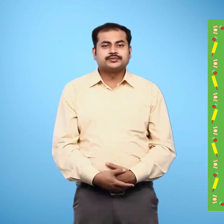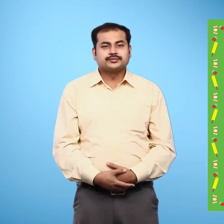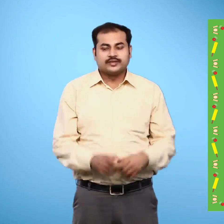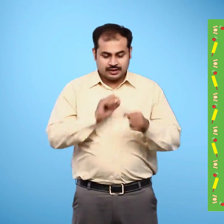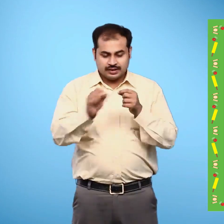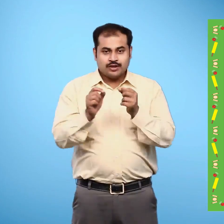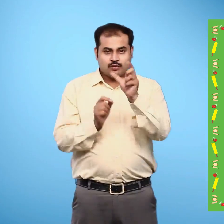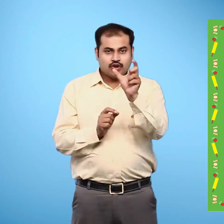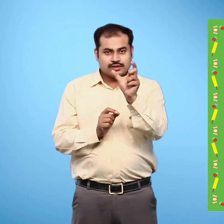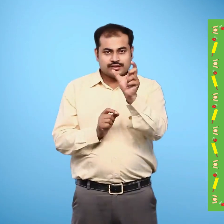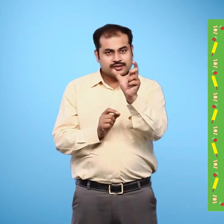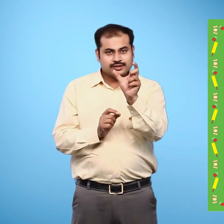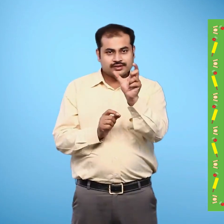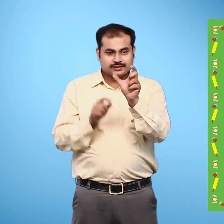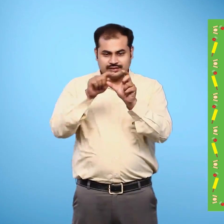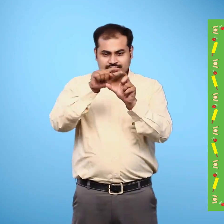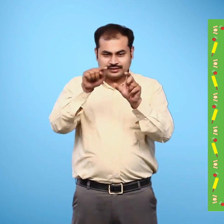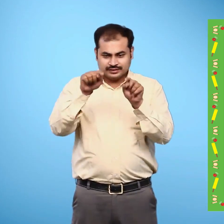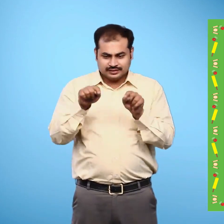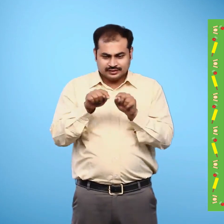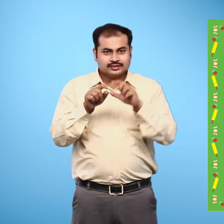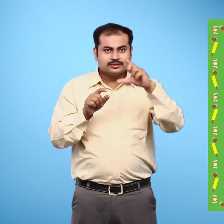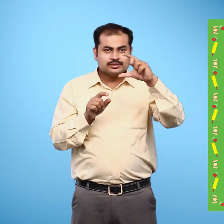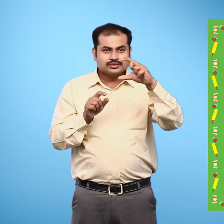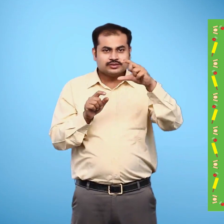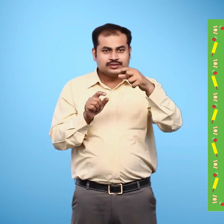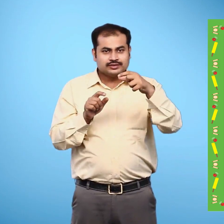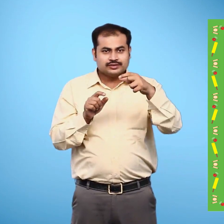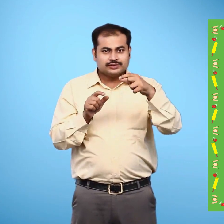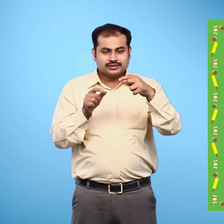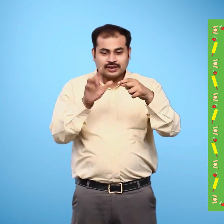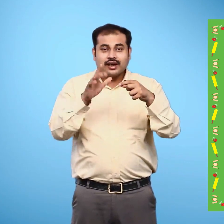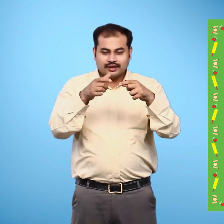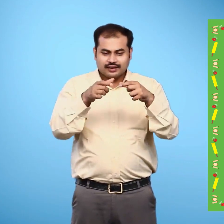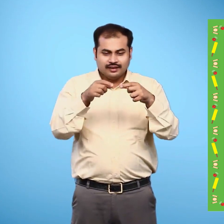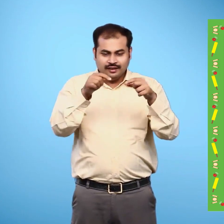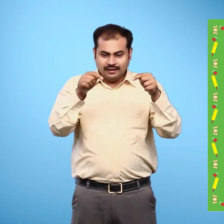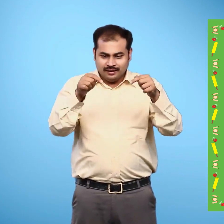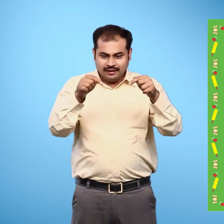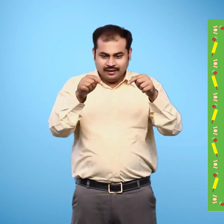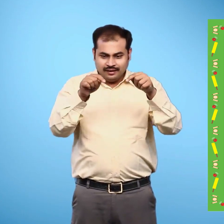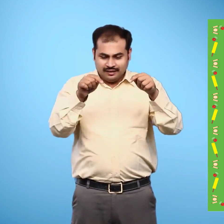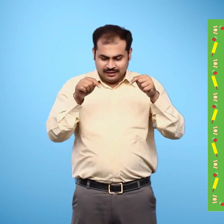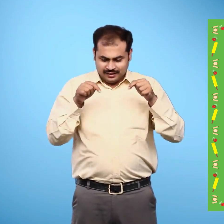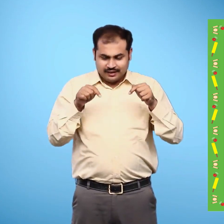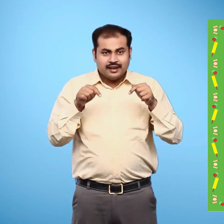a matchbox has sharp corners